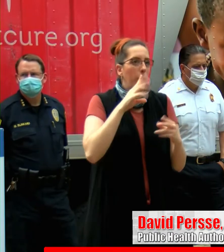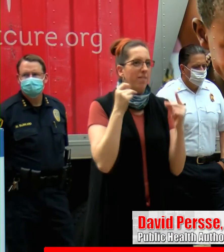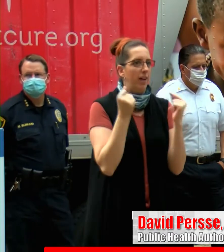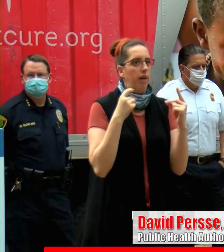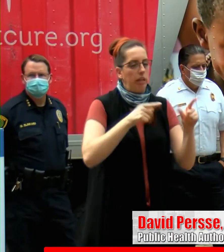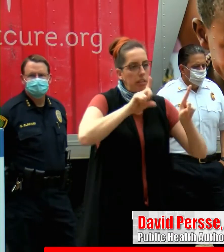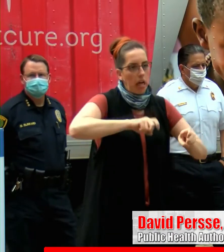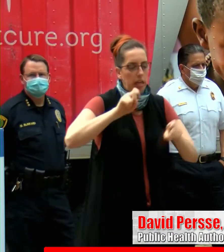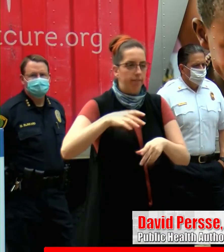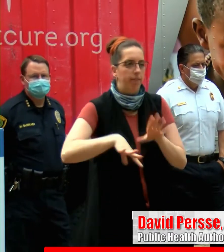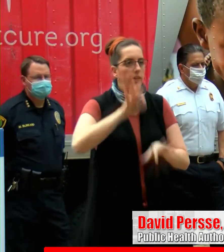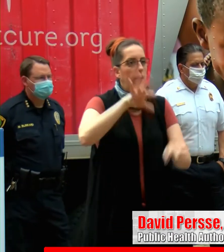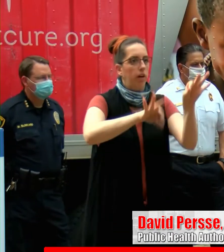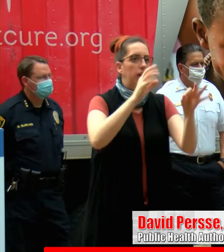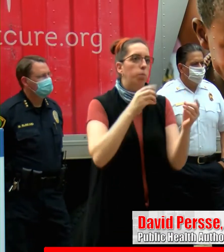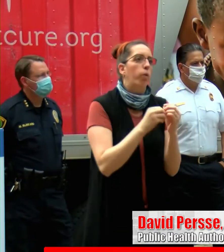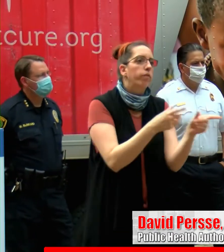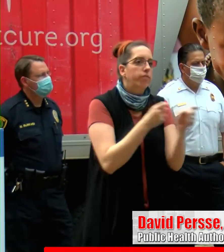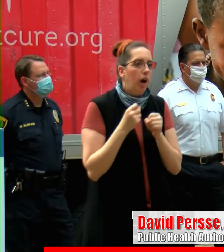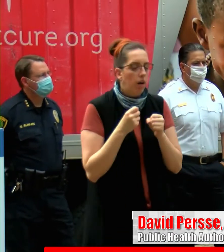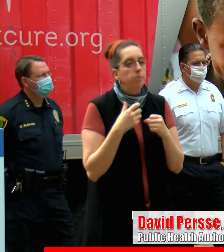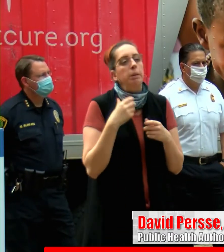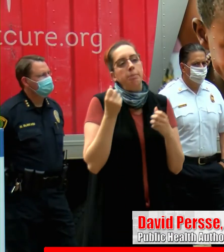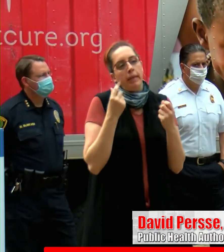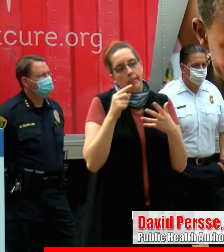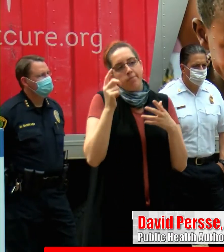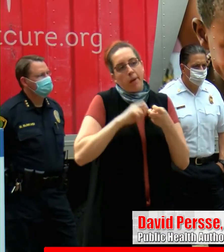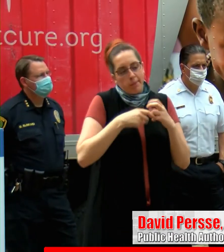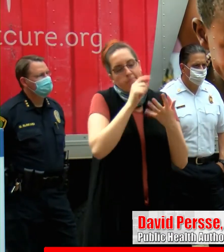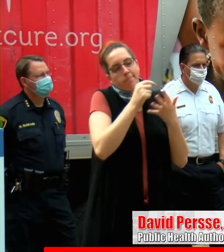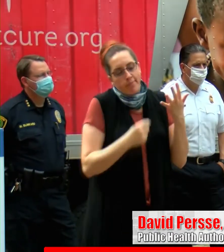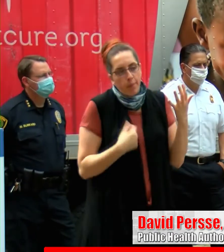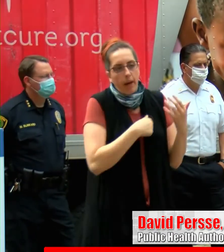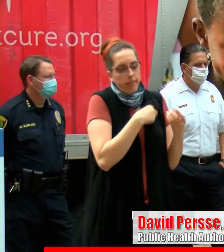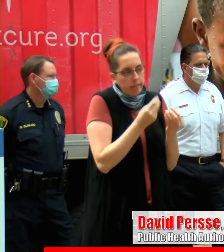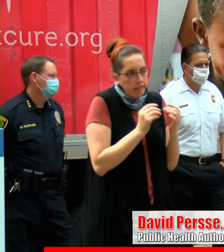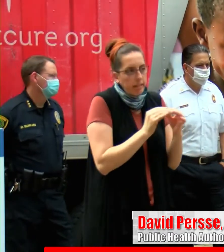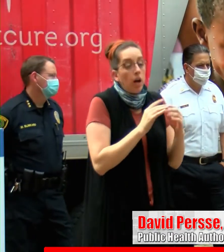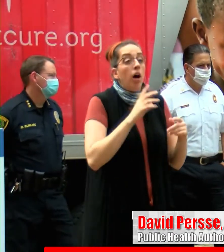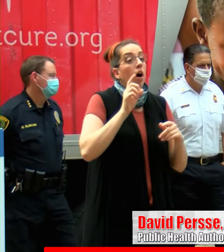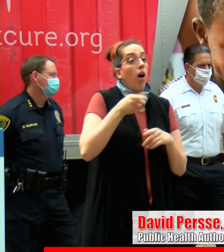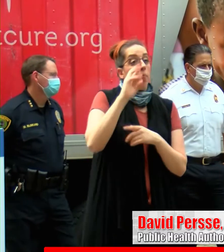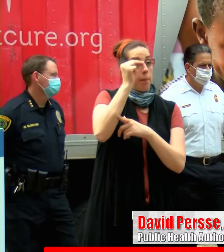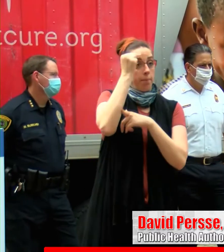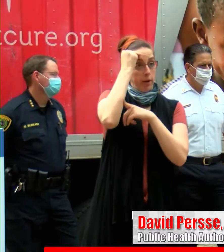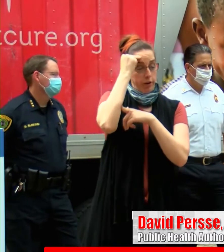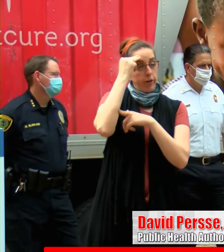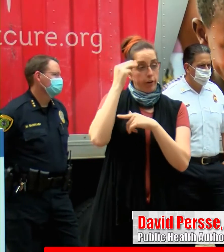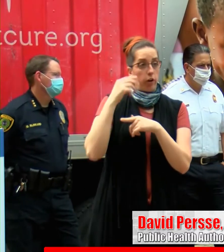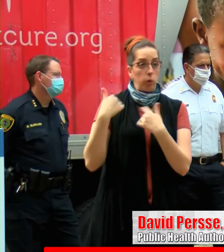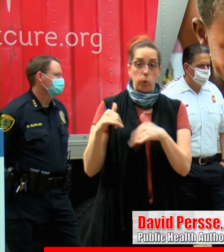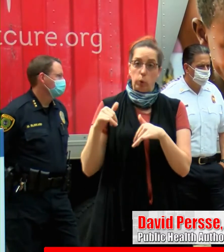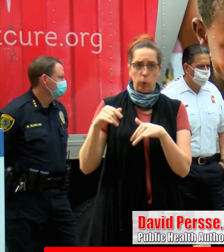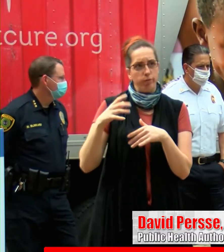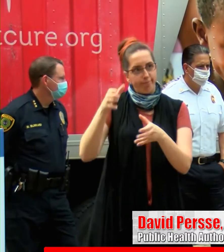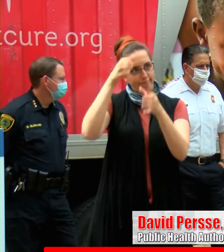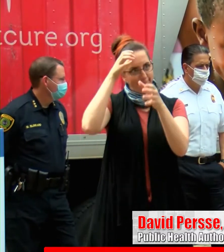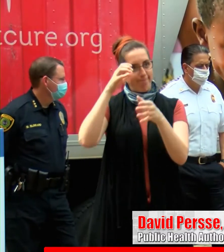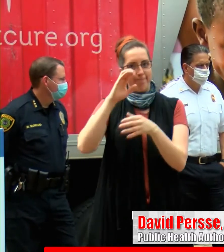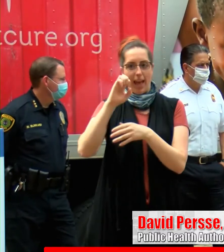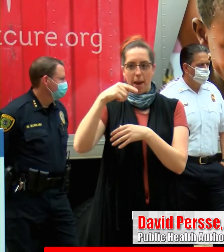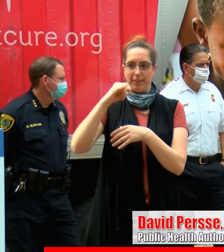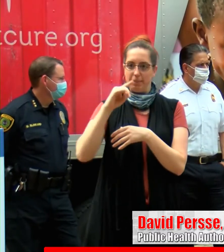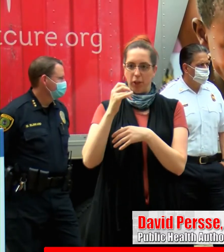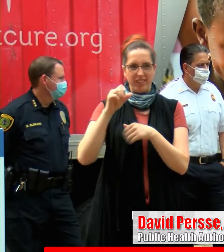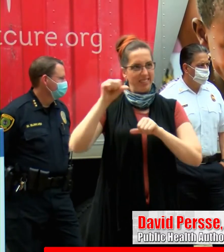so there are a number of factors that come into that. But we are having those discussions. And I want to point out that the mayor is becoming quite the epidemiologist, as he